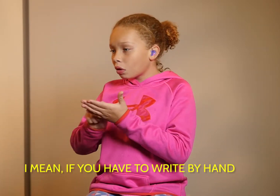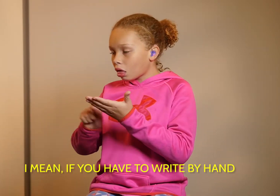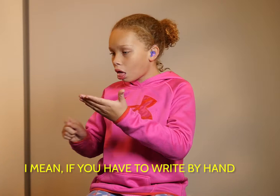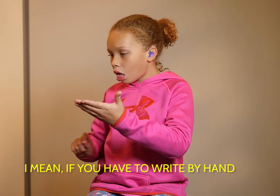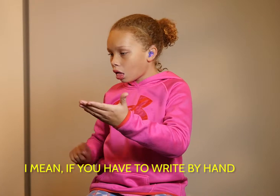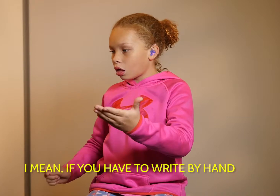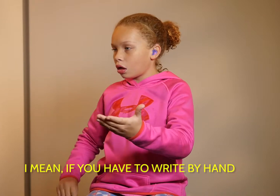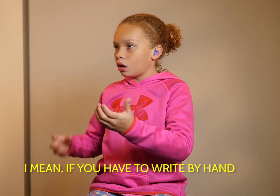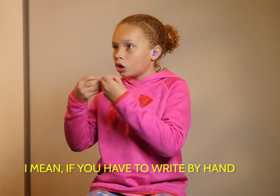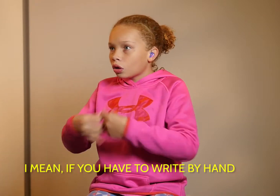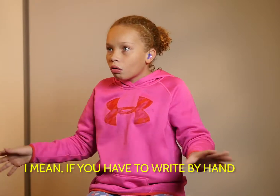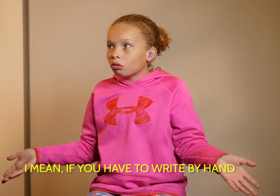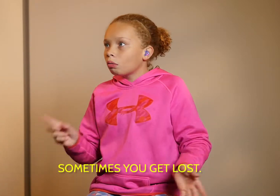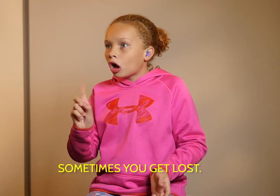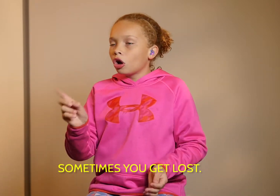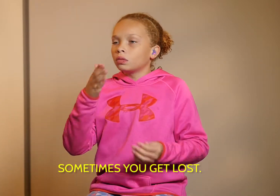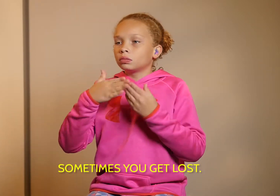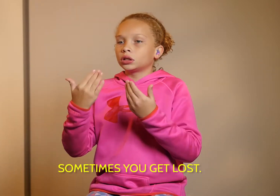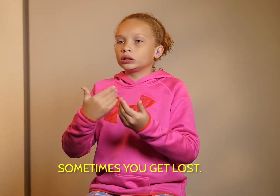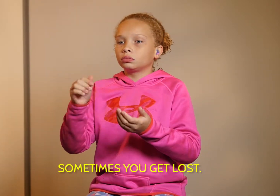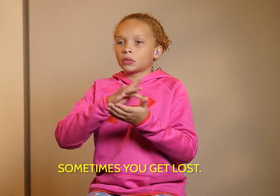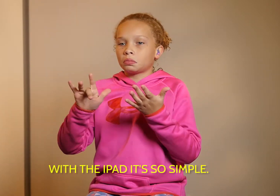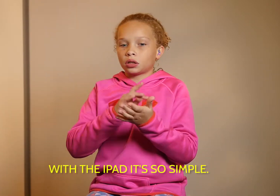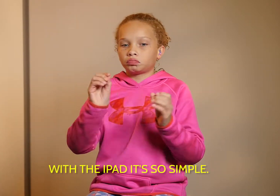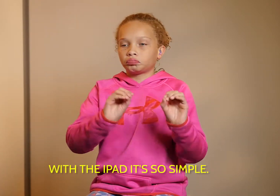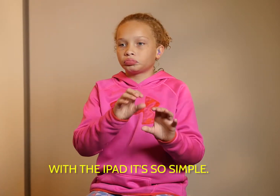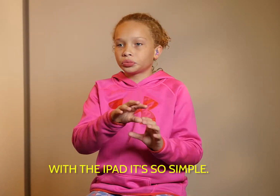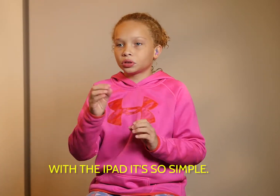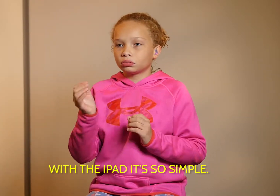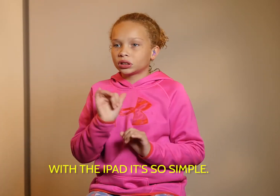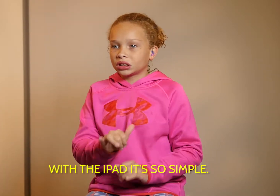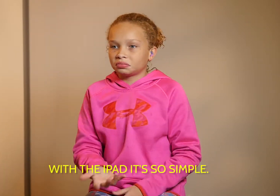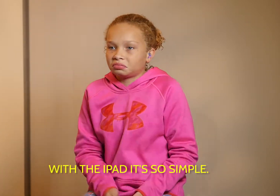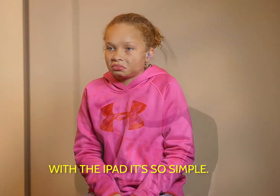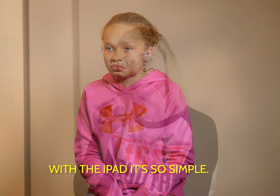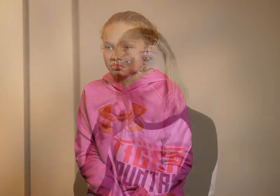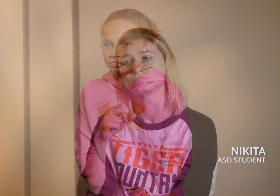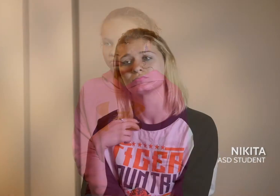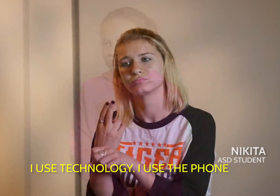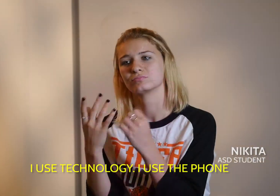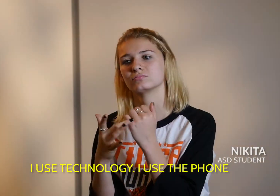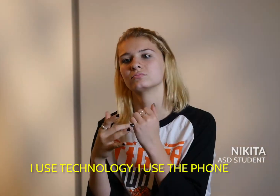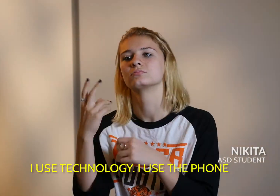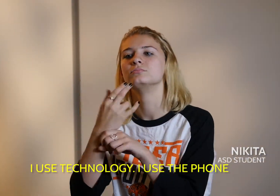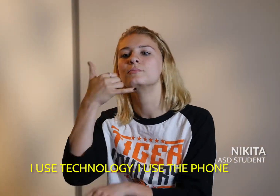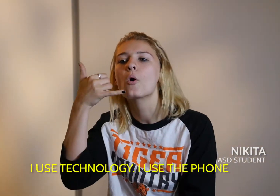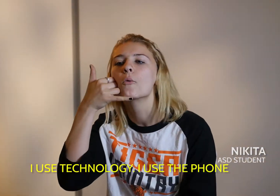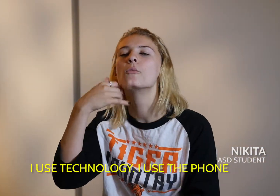if you have to write by hand, sometimes you get lost. With an iPad, it's so simple. I use technology. I use